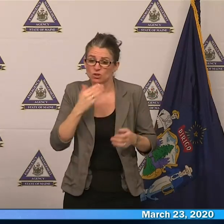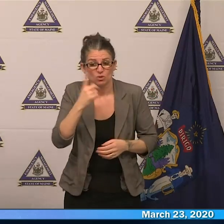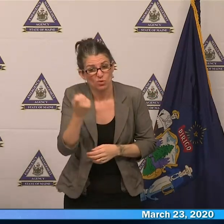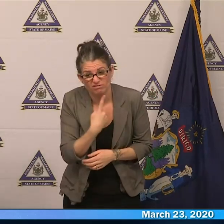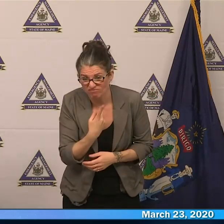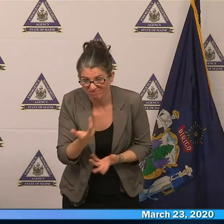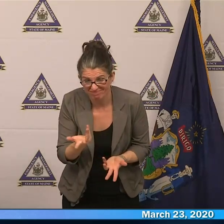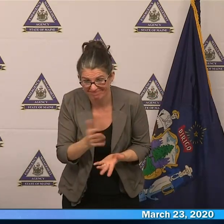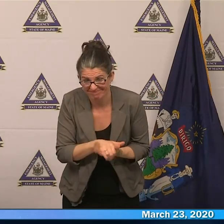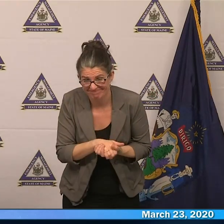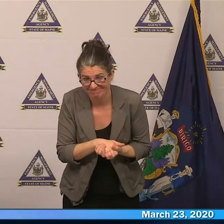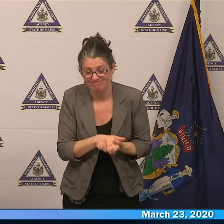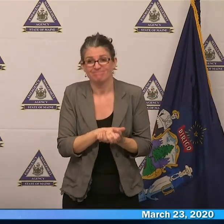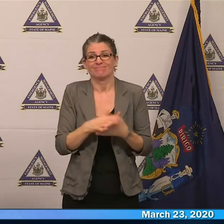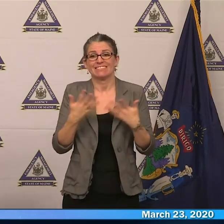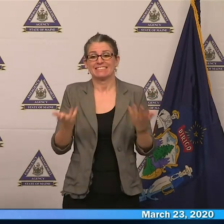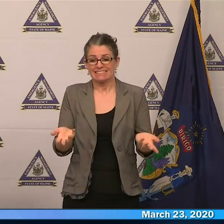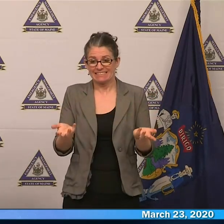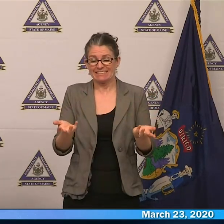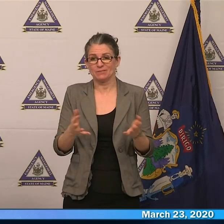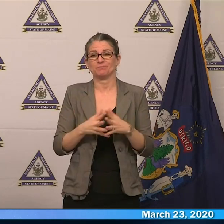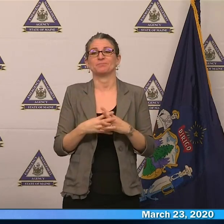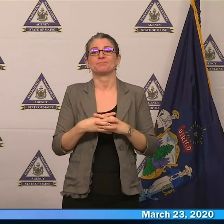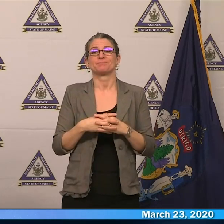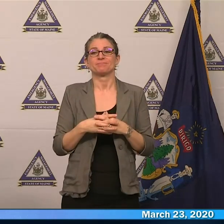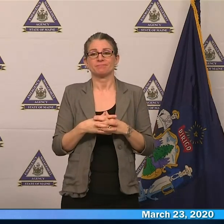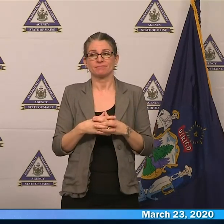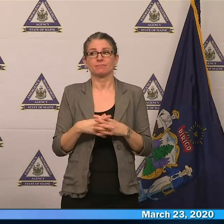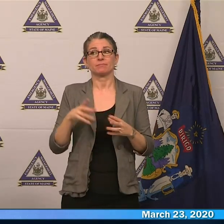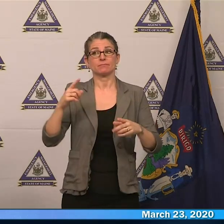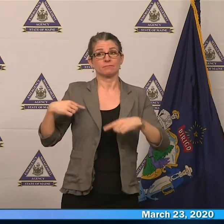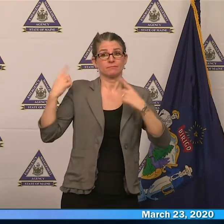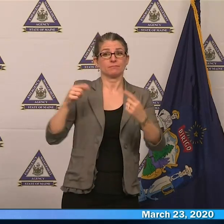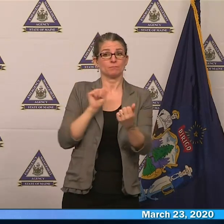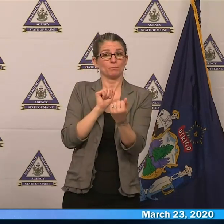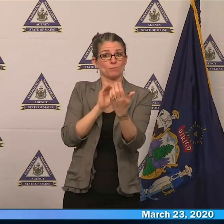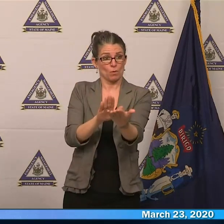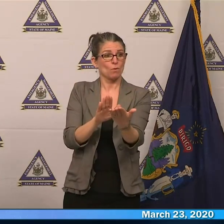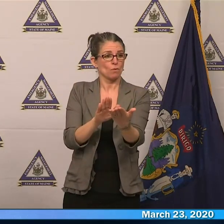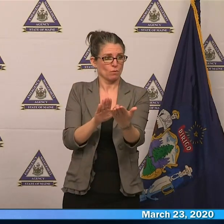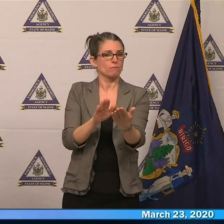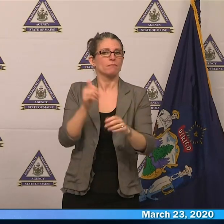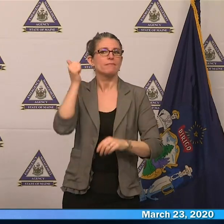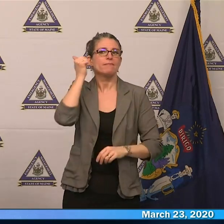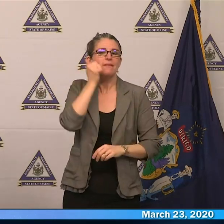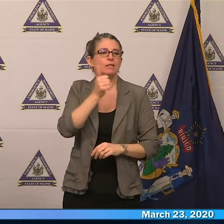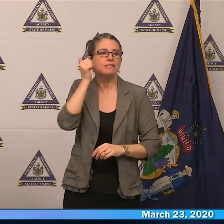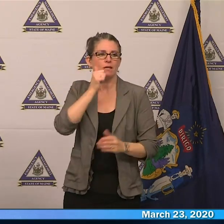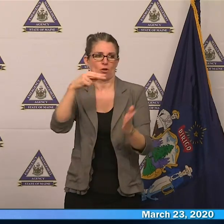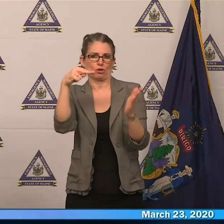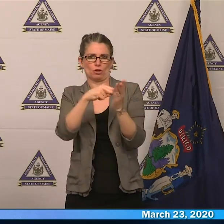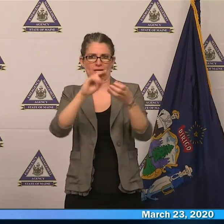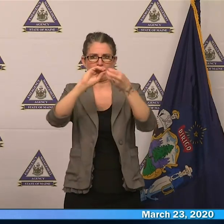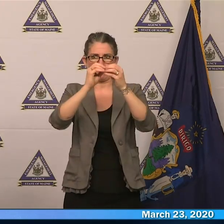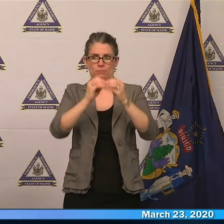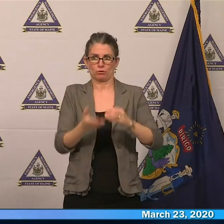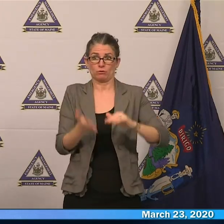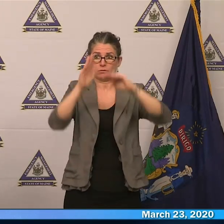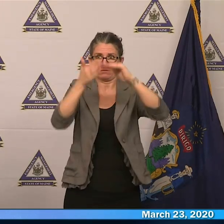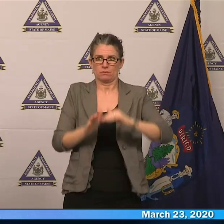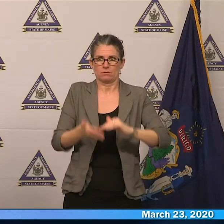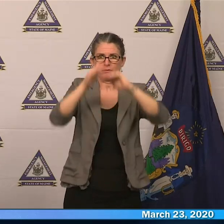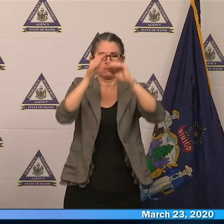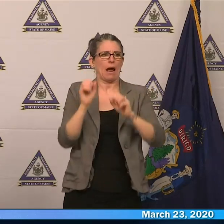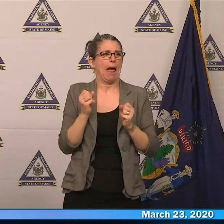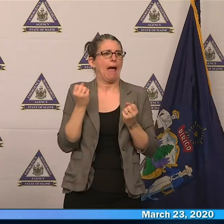Here's how we think about this. We, of course, on a daily basis are taking a look at the number of new cases. But again, because of this